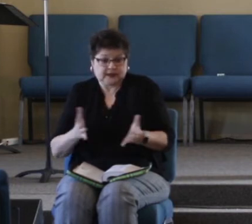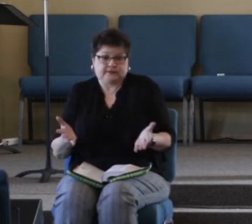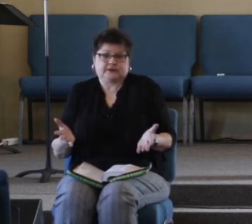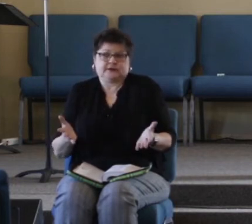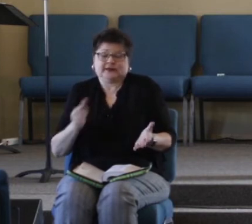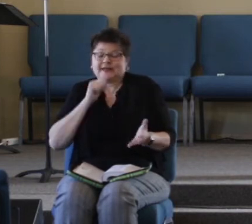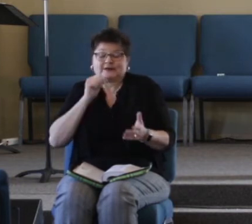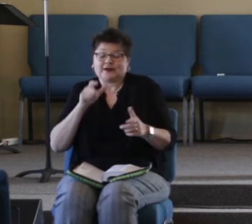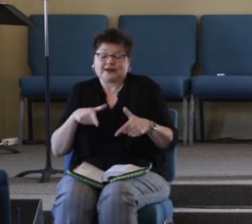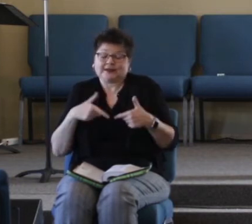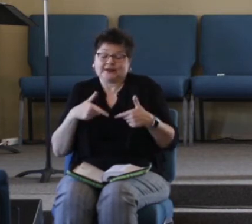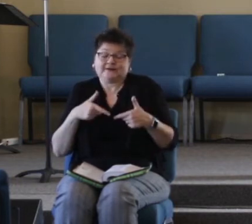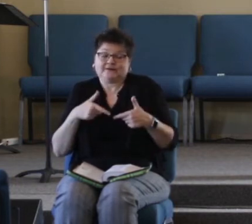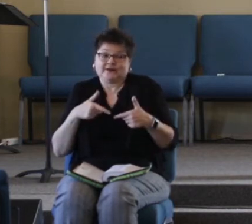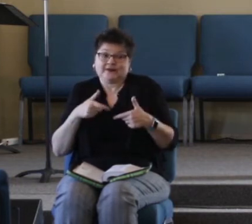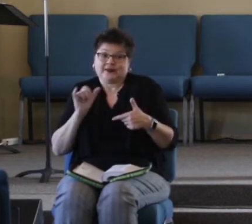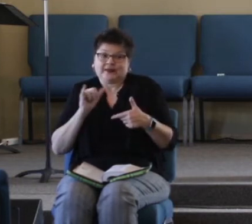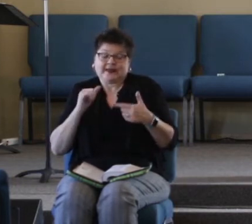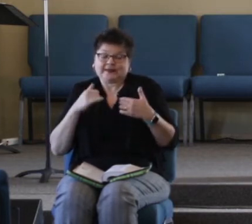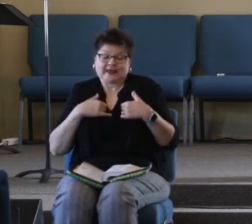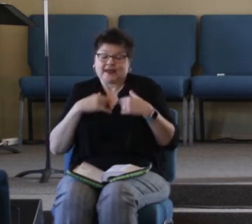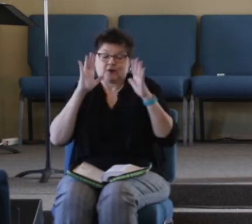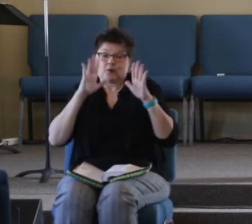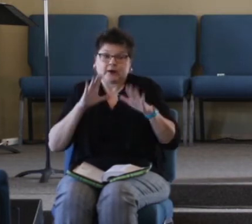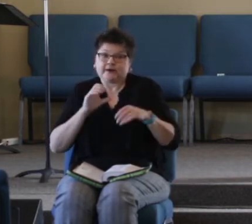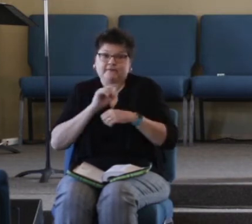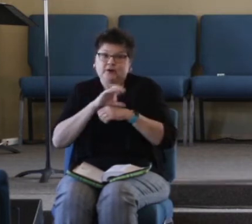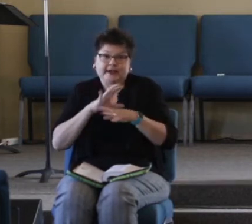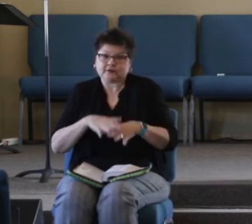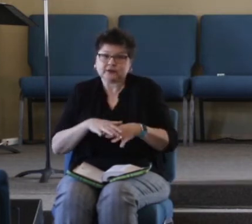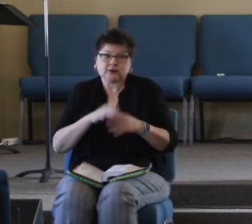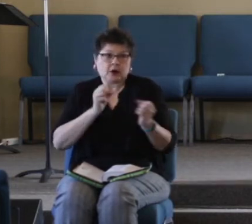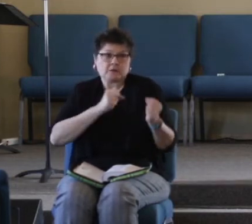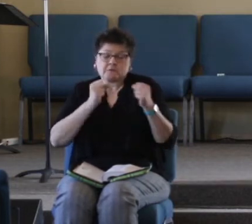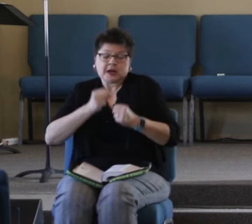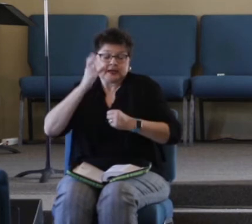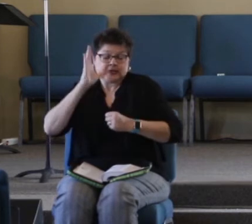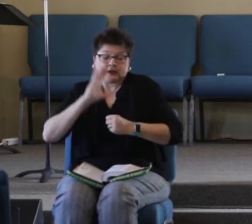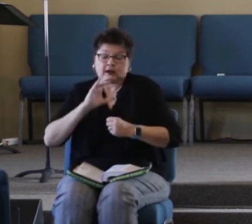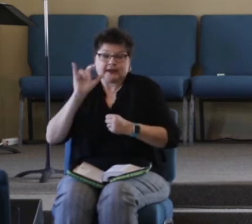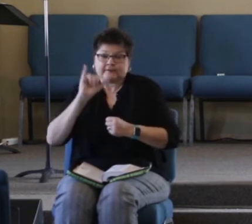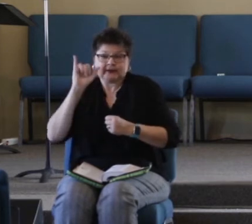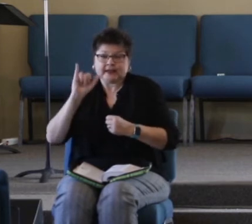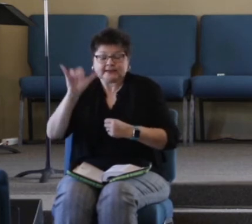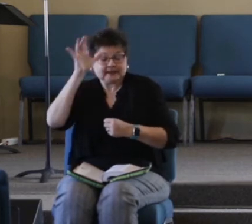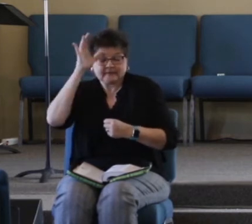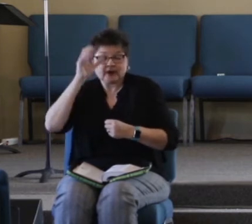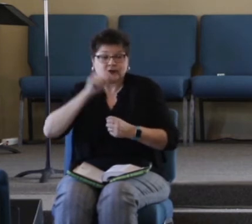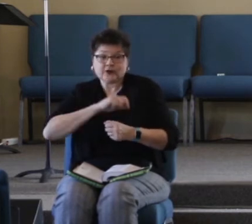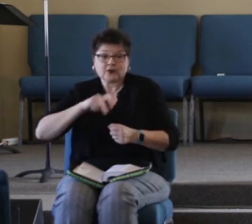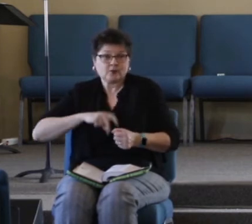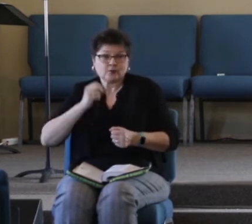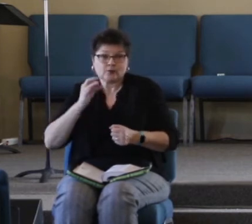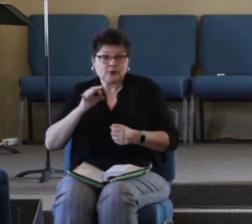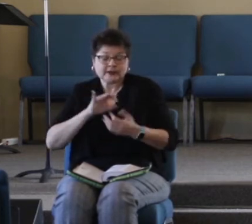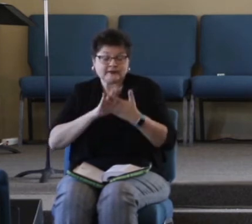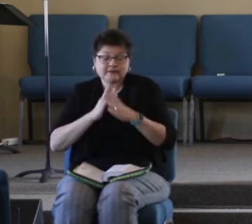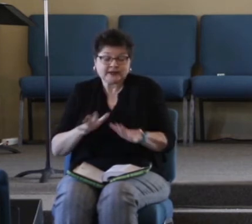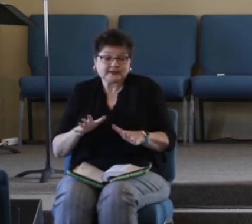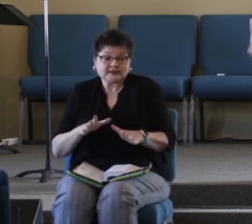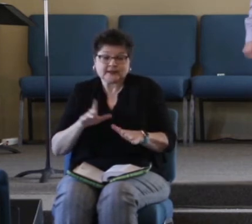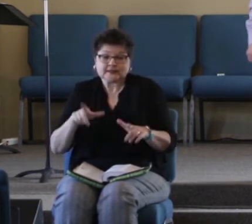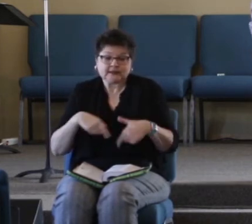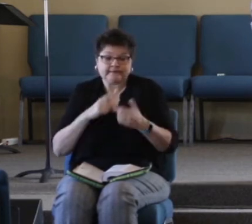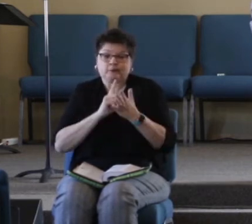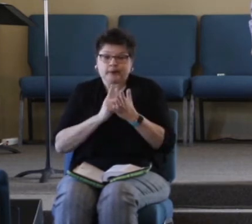don't live like they have a wonderful counselor, a mighty God, everlasting Father, or the Prince of Peace. They just live life by the